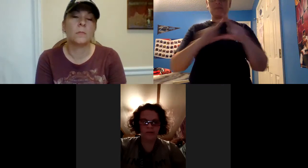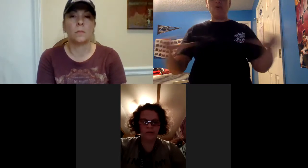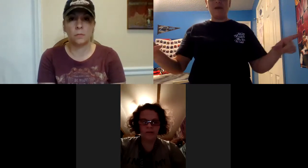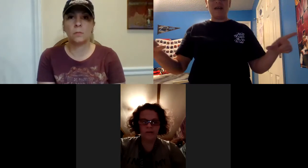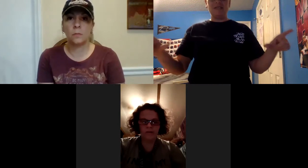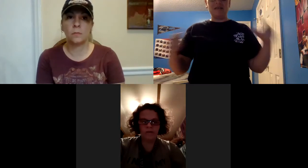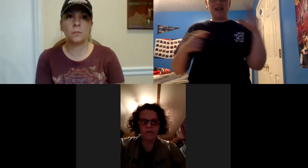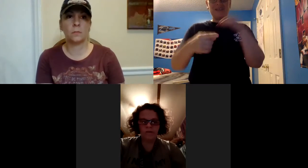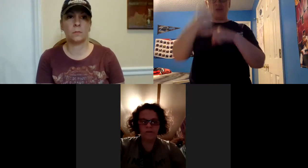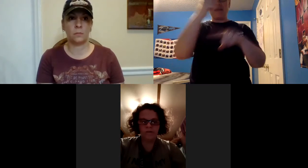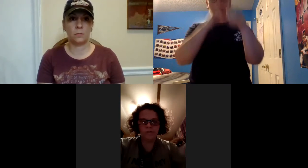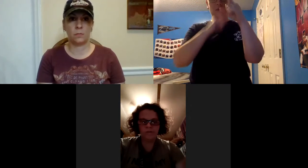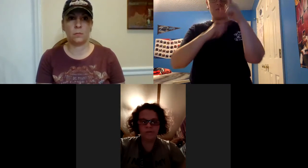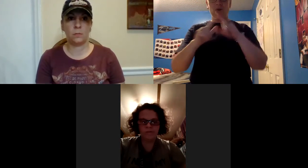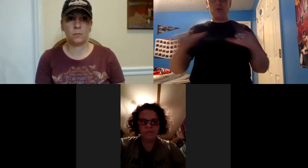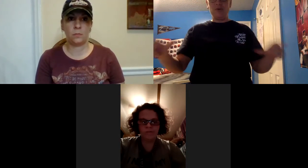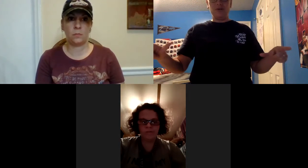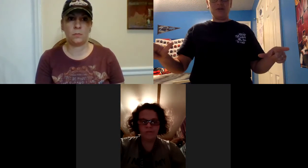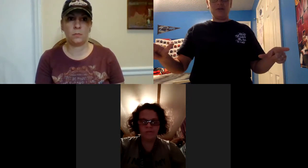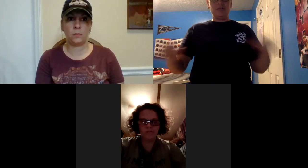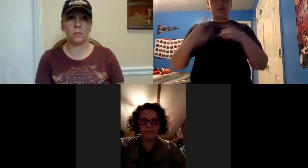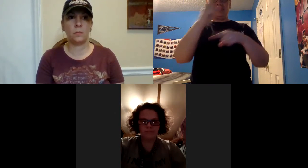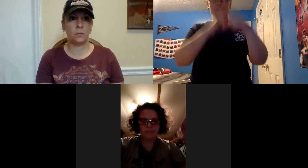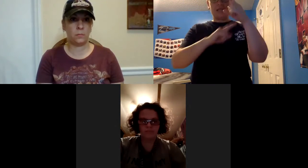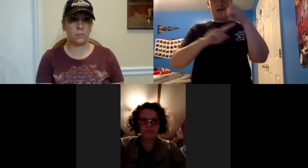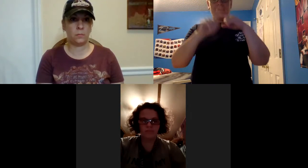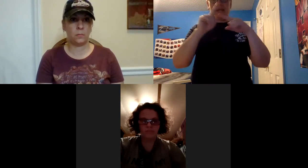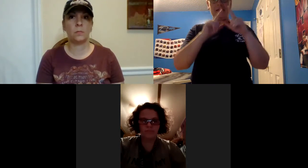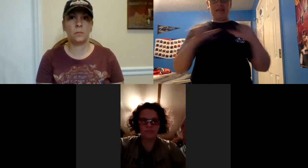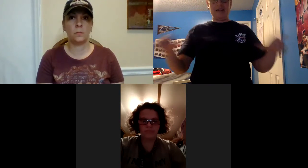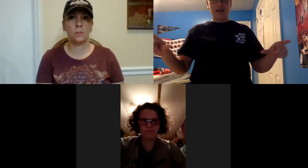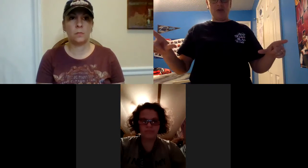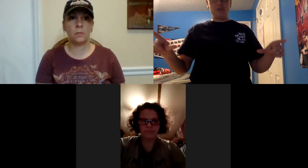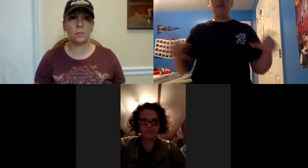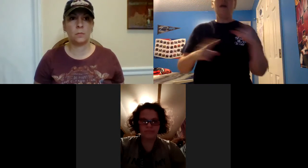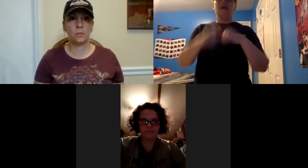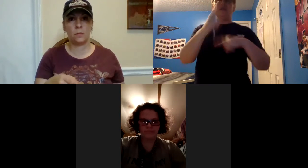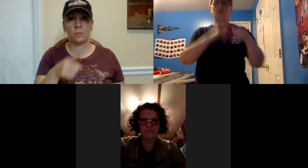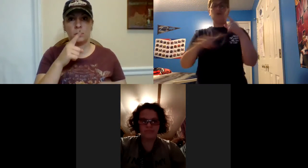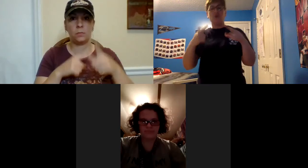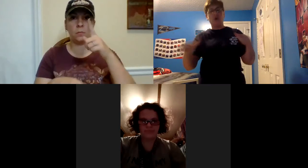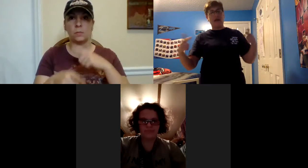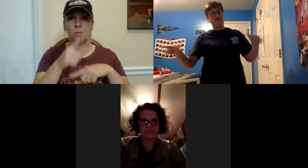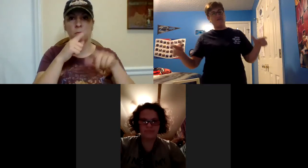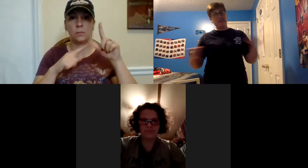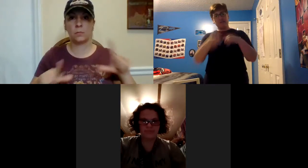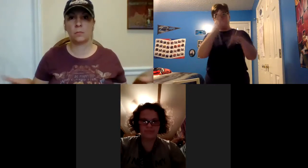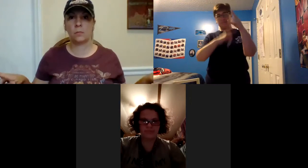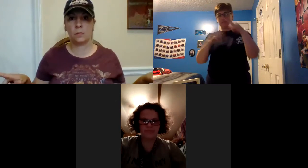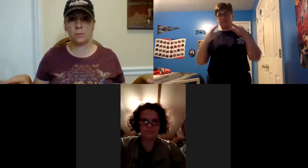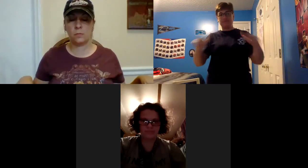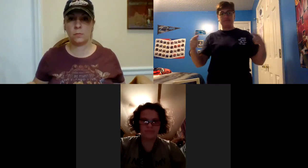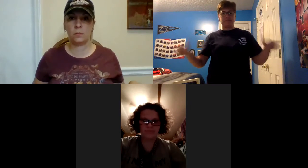just pull my L's out, kind of like you're making a bow. Just sign and then L's. So you don't have to flick